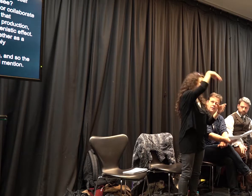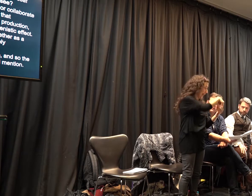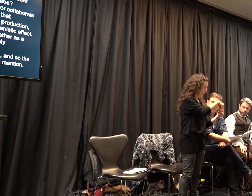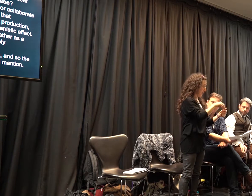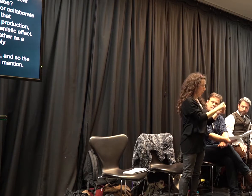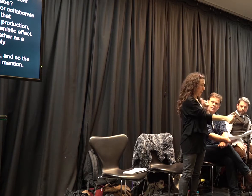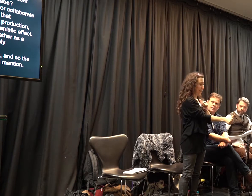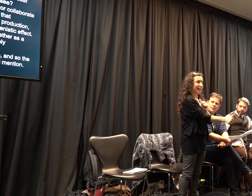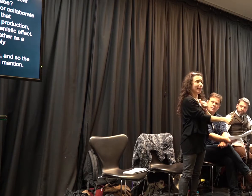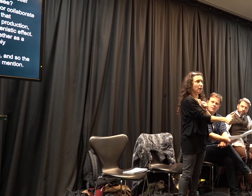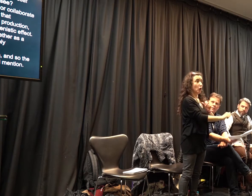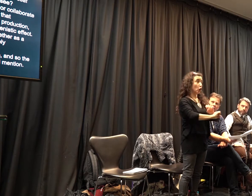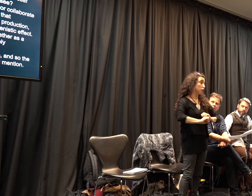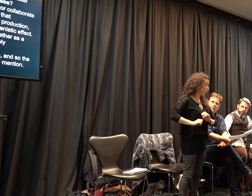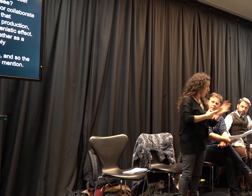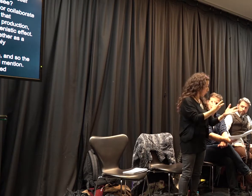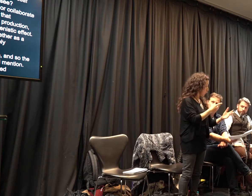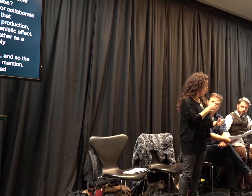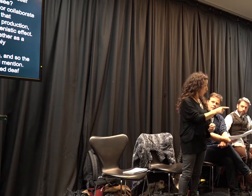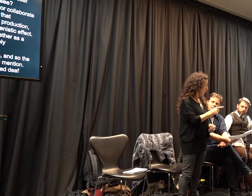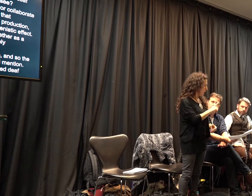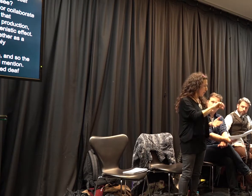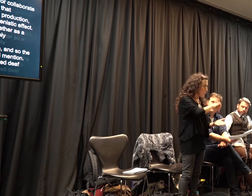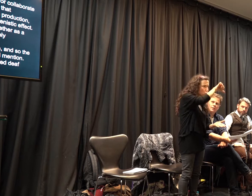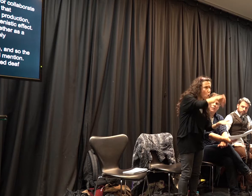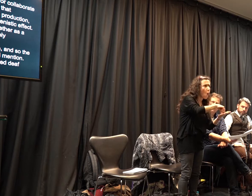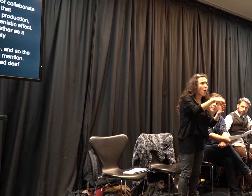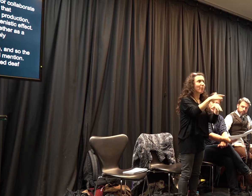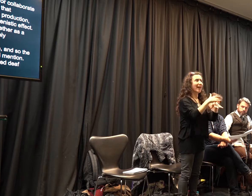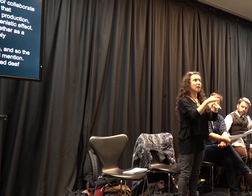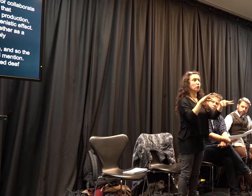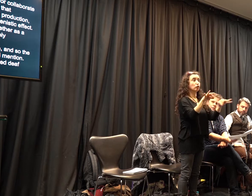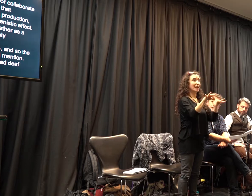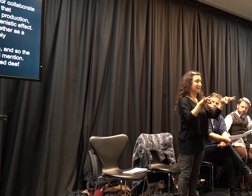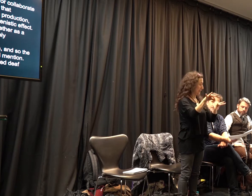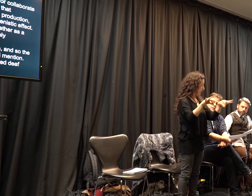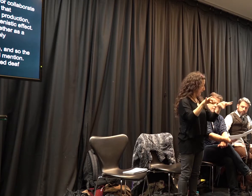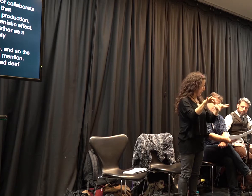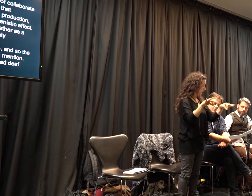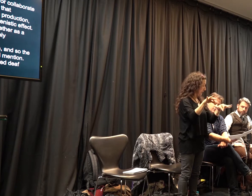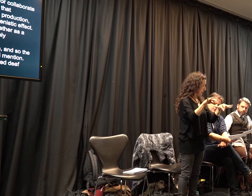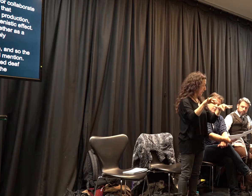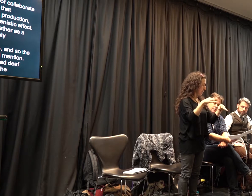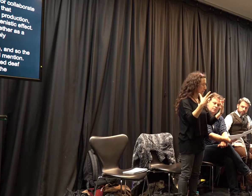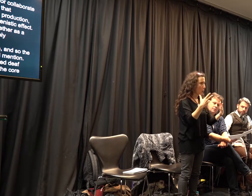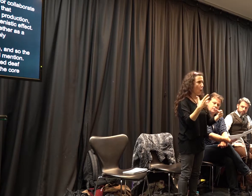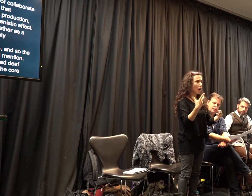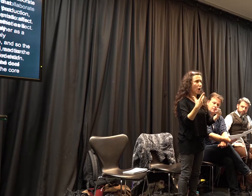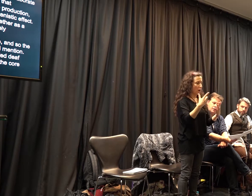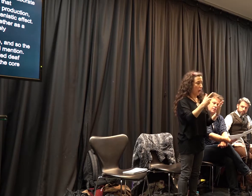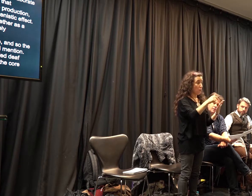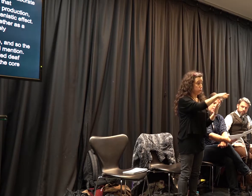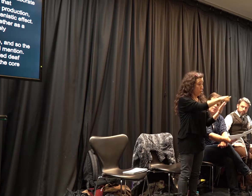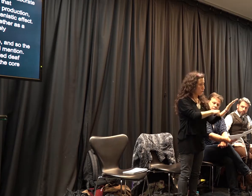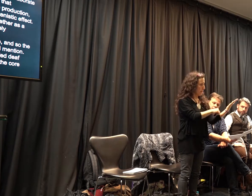theatre companies need deaf people within that company to contribute to the core theatre